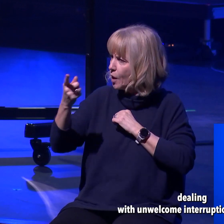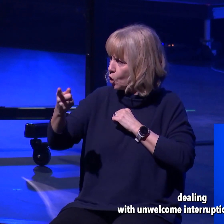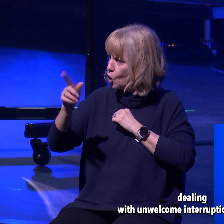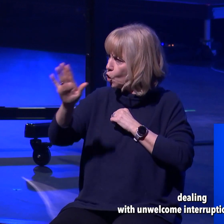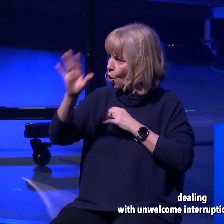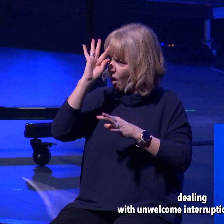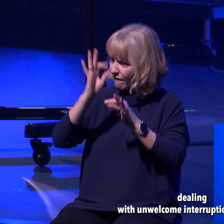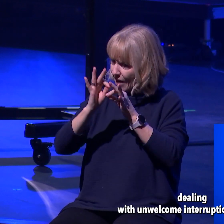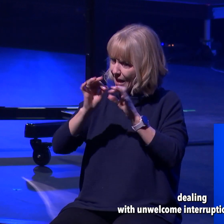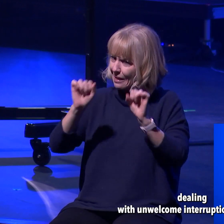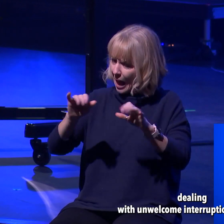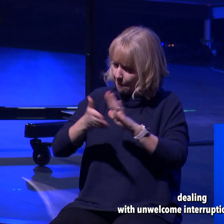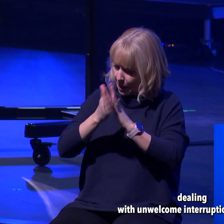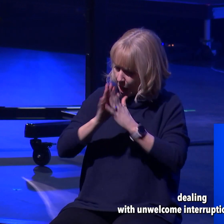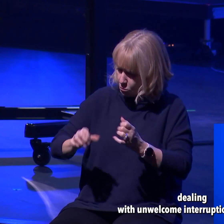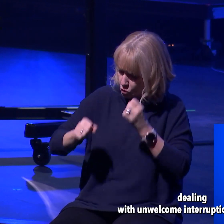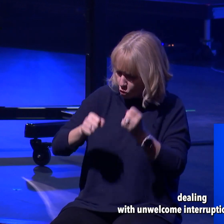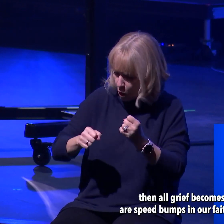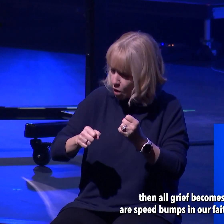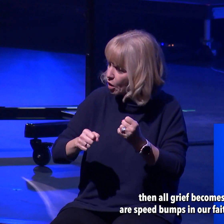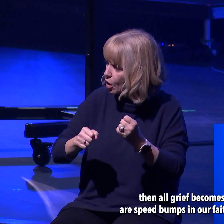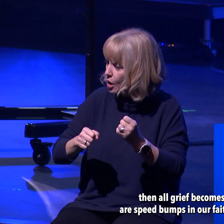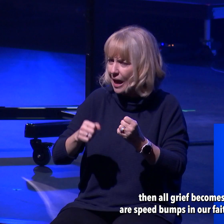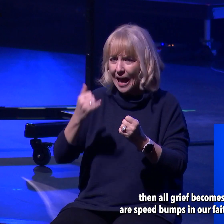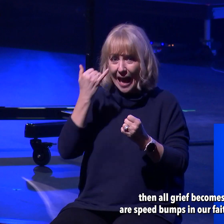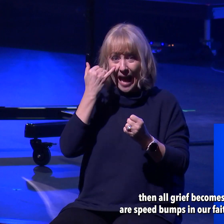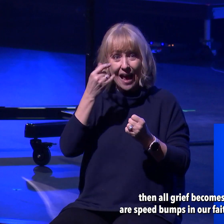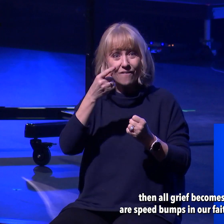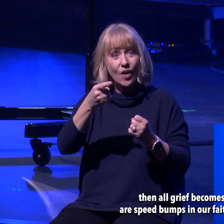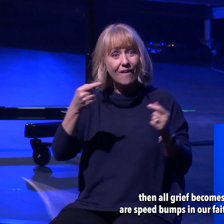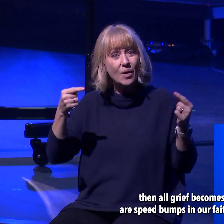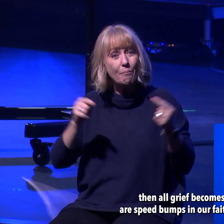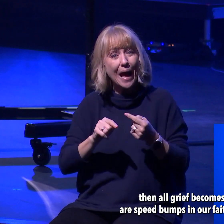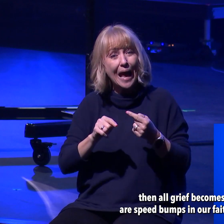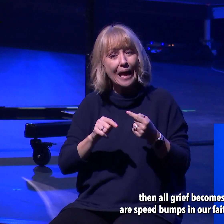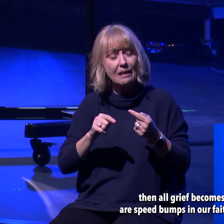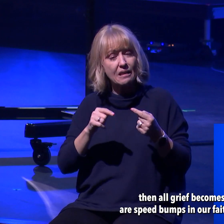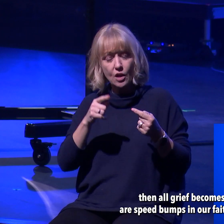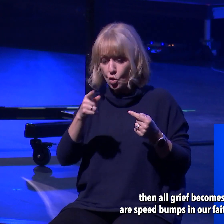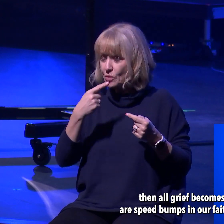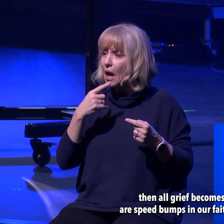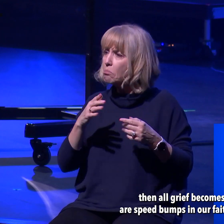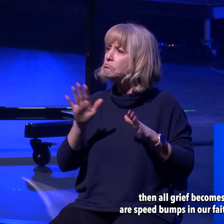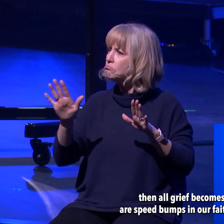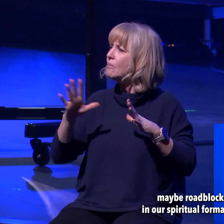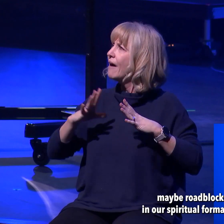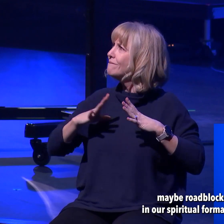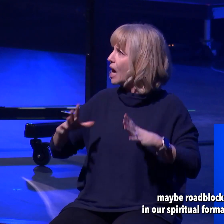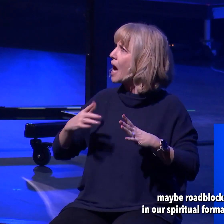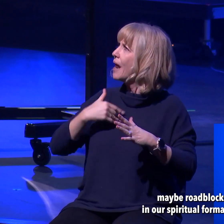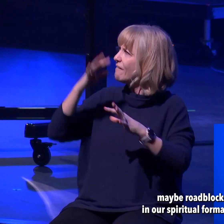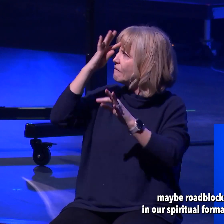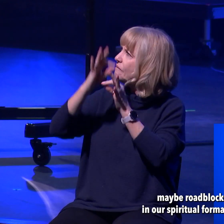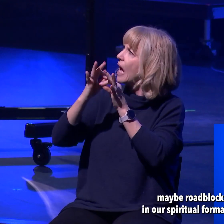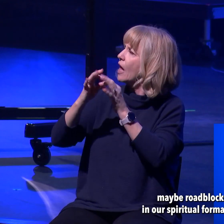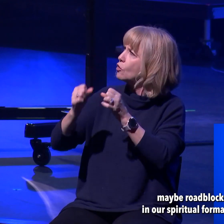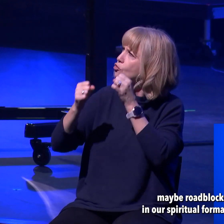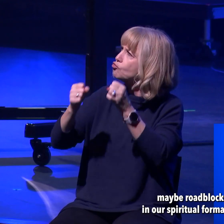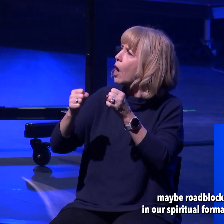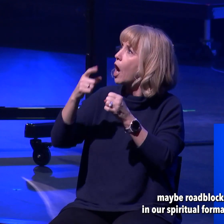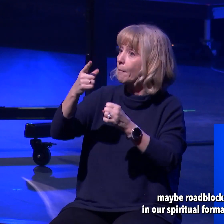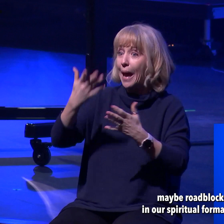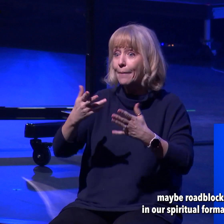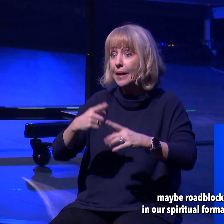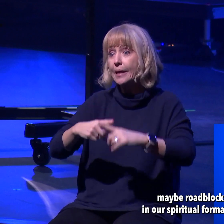emotion, dealing with unwelcome interruptions of pain, then all grief becomes to us are speed bumps in our faith journey, maybe roadblocks in